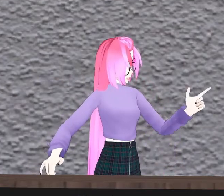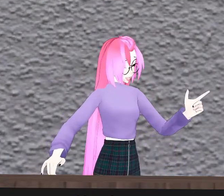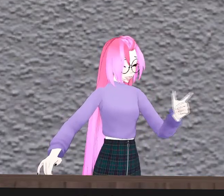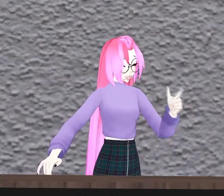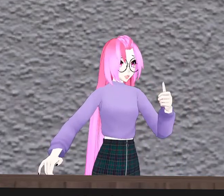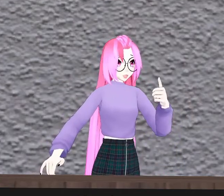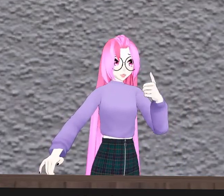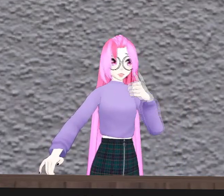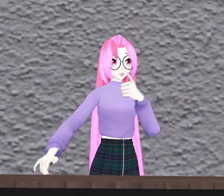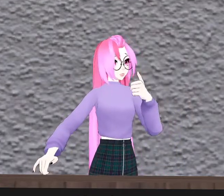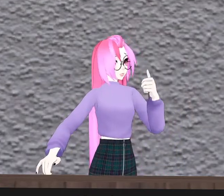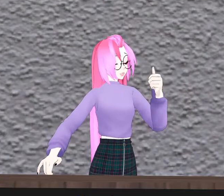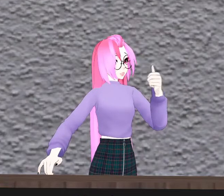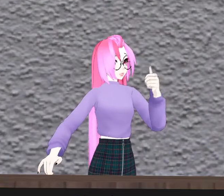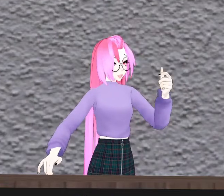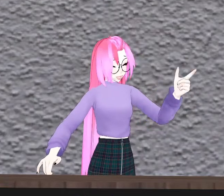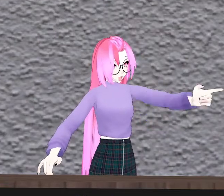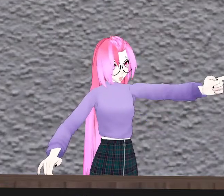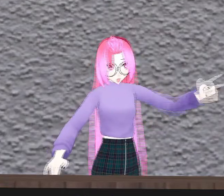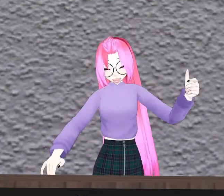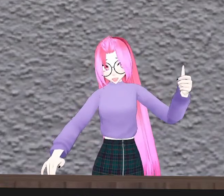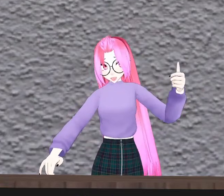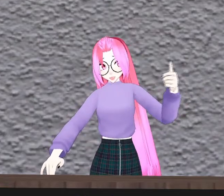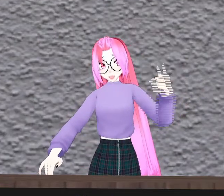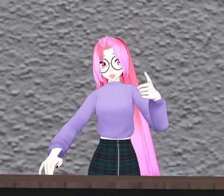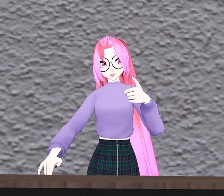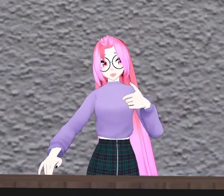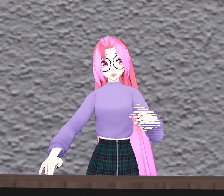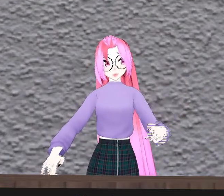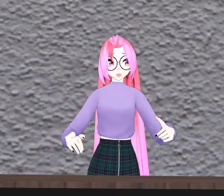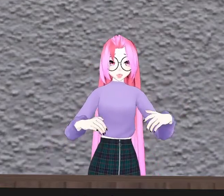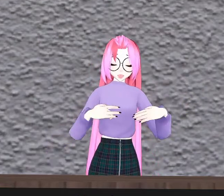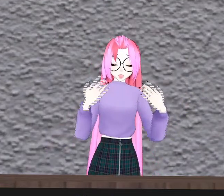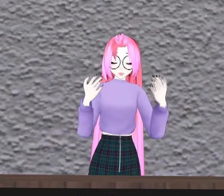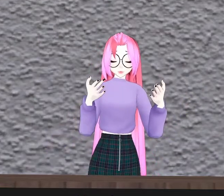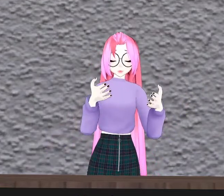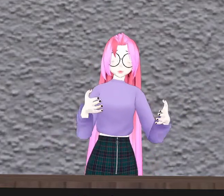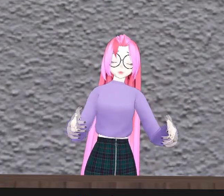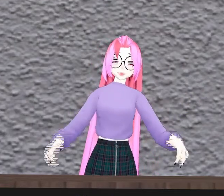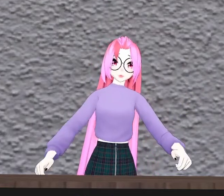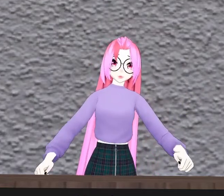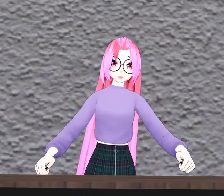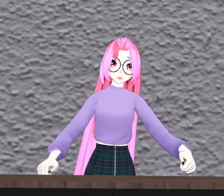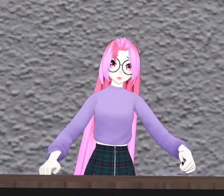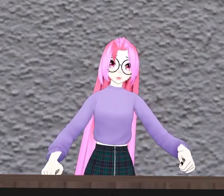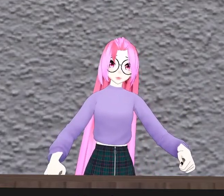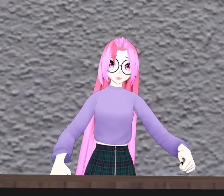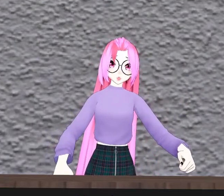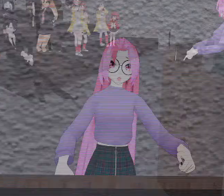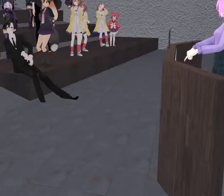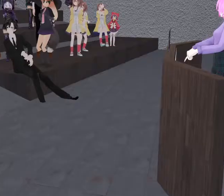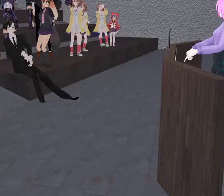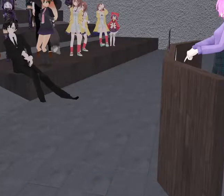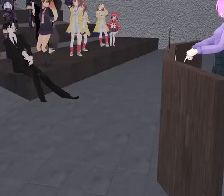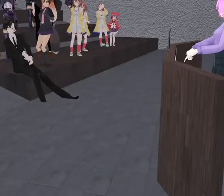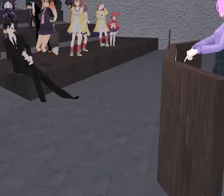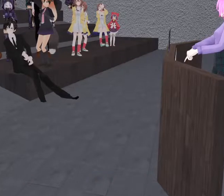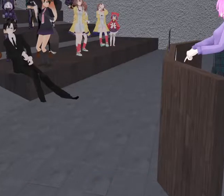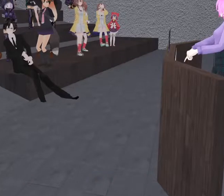Okay, anything else? Yeah, better than hearing people, yep. What's up? Okay, so this is based on that conversation. I think